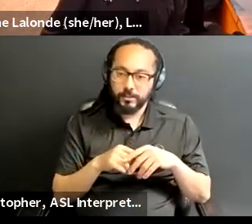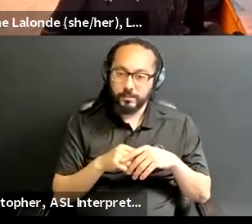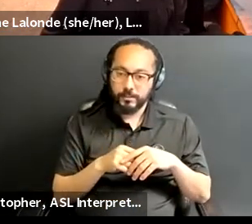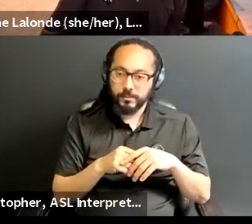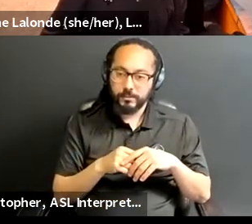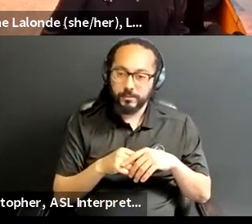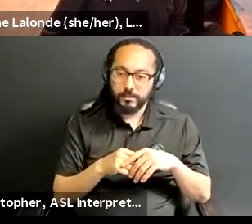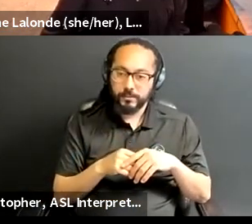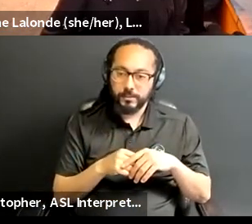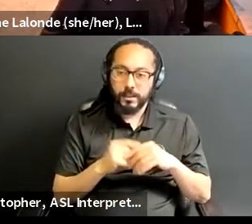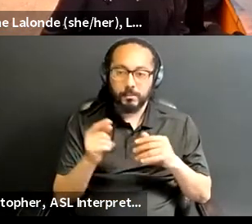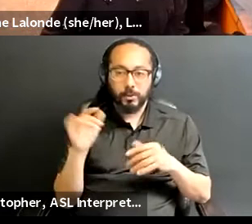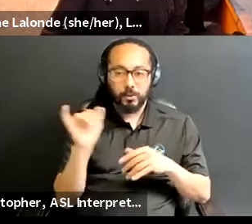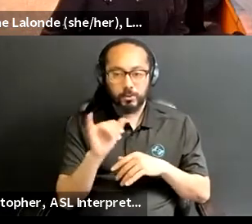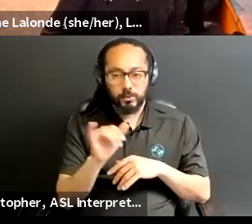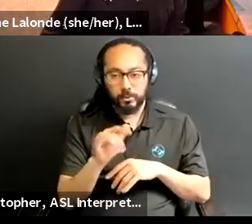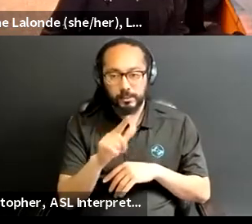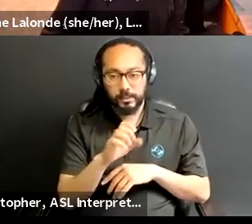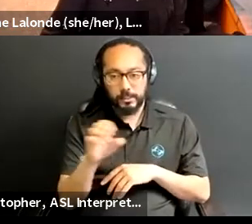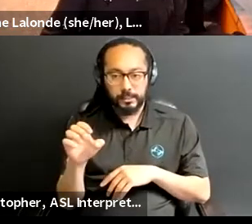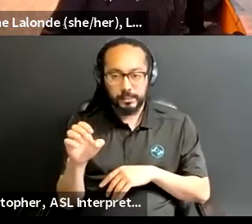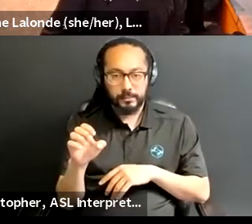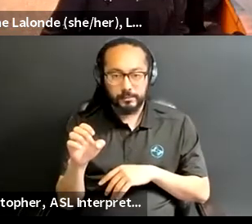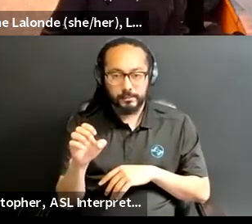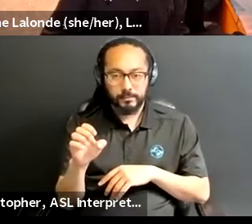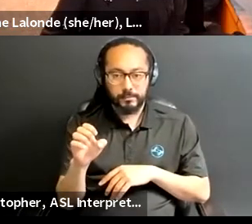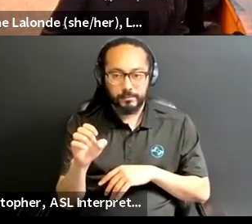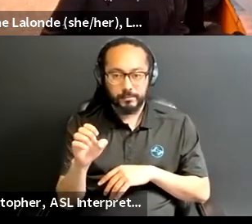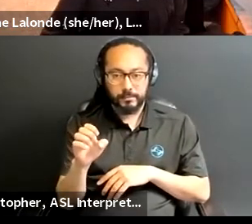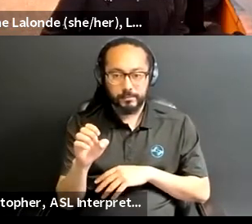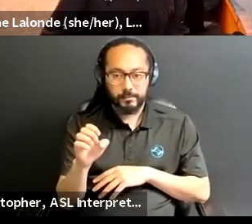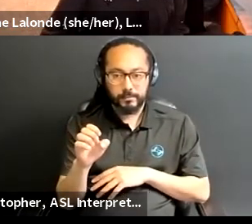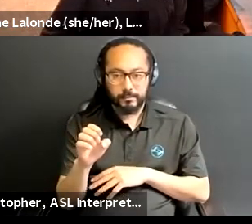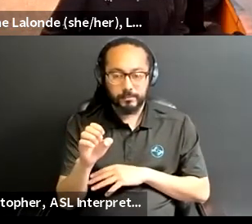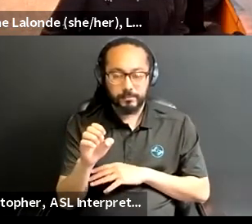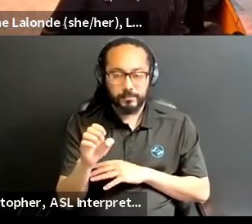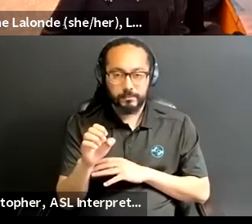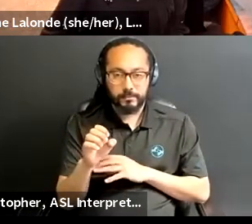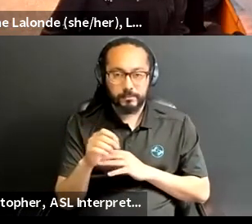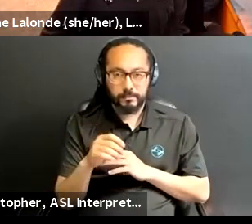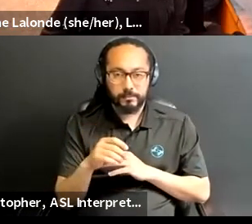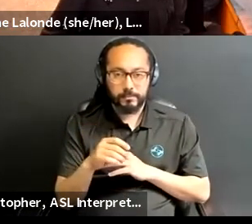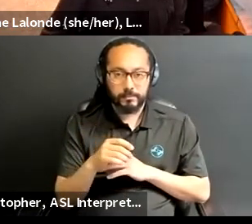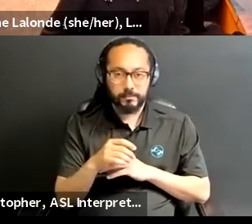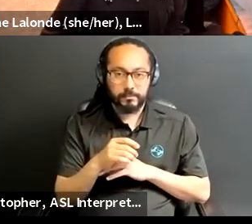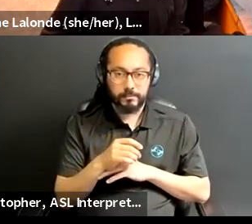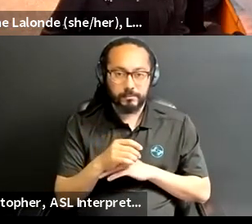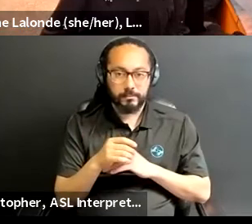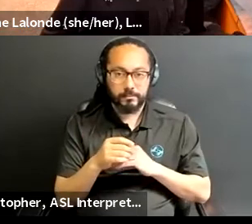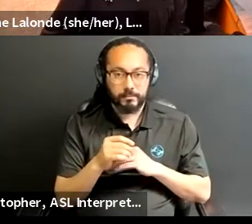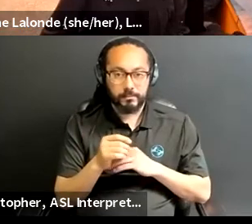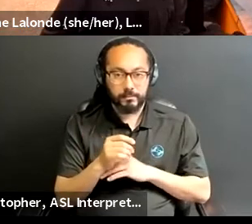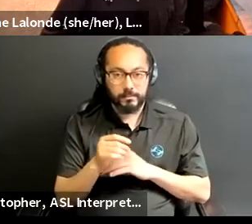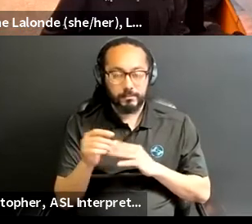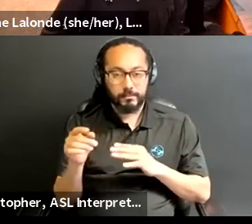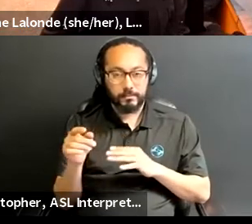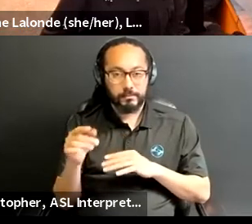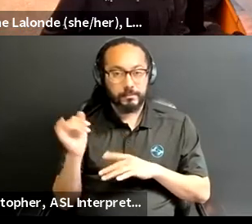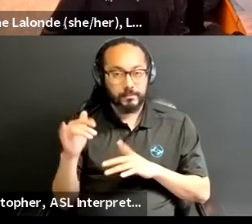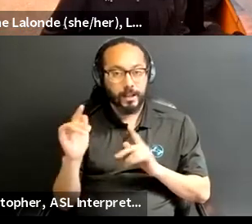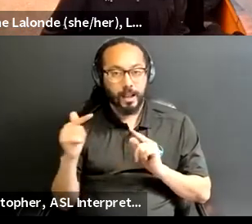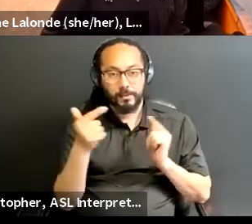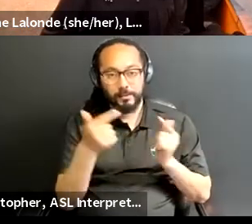to Lee as well, if there's additional things that you'd like to share. I'm actually, sorry, I will pass this one to